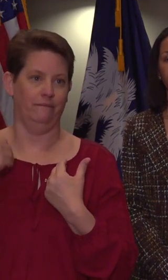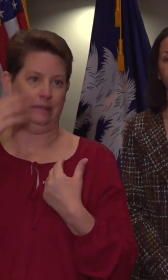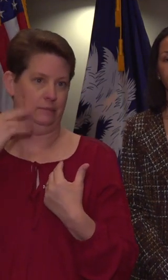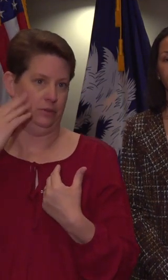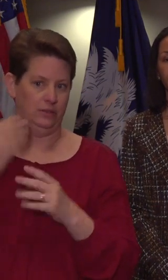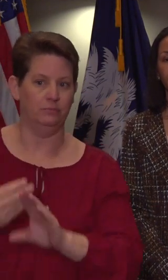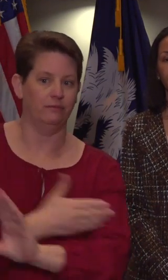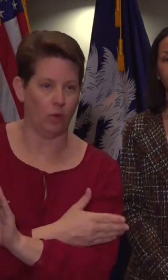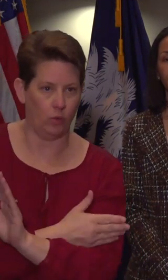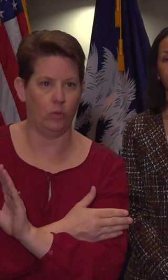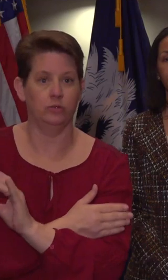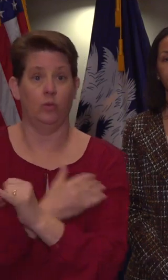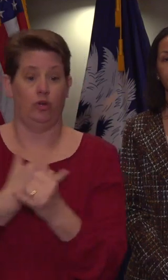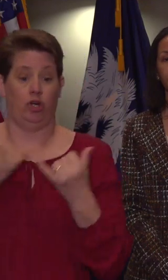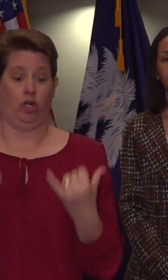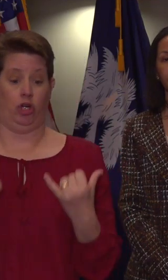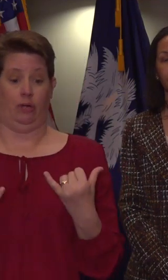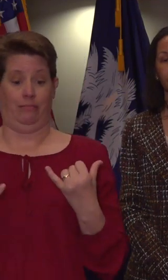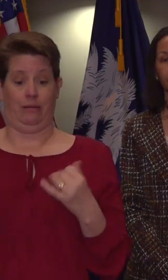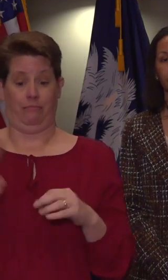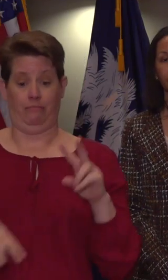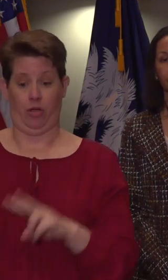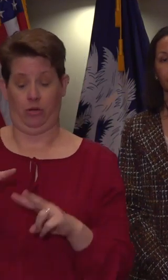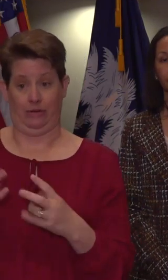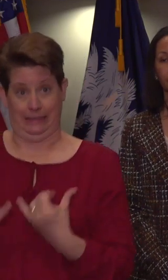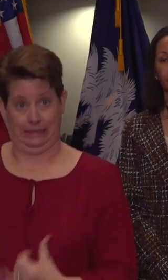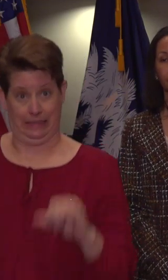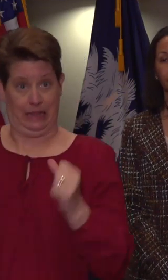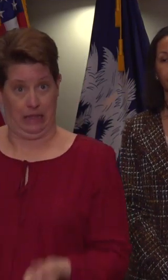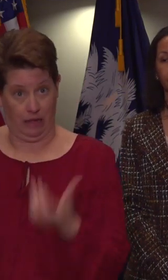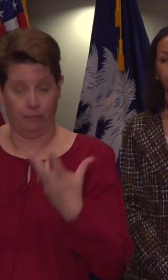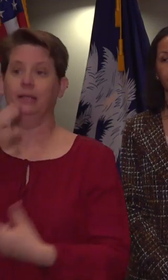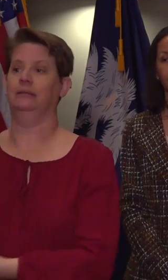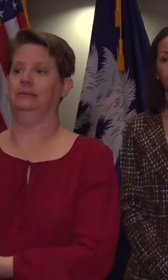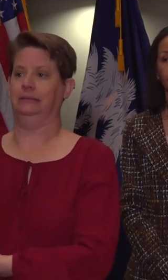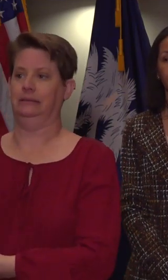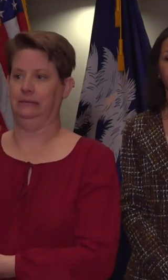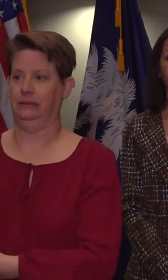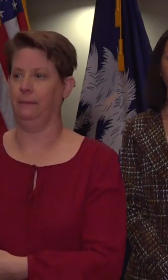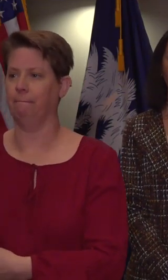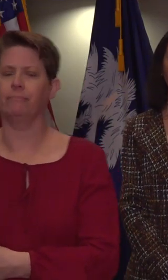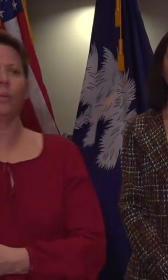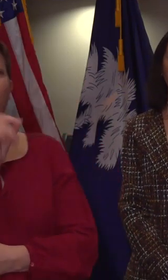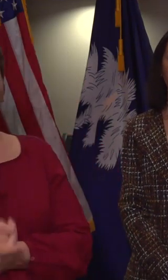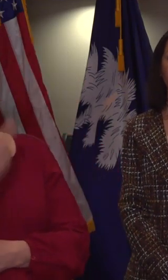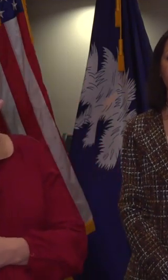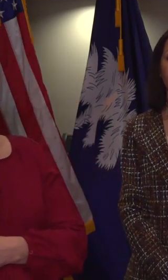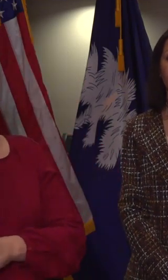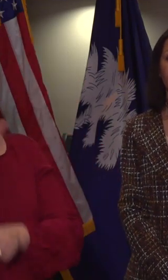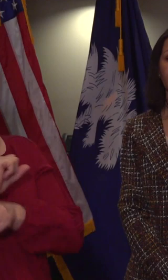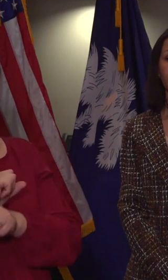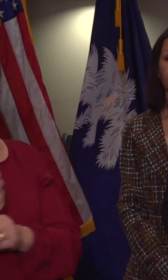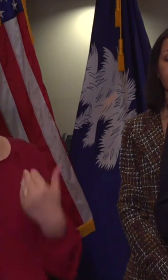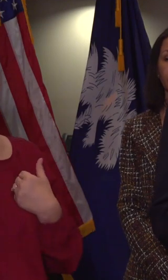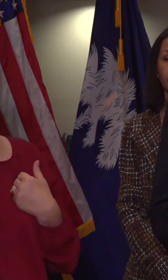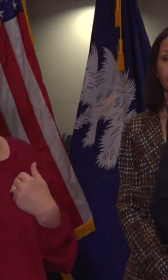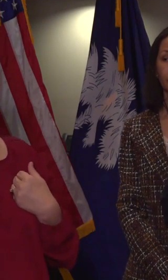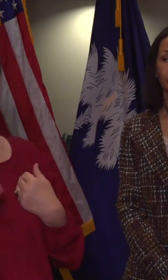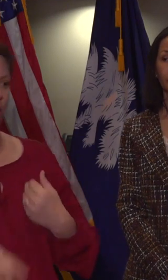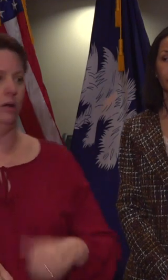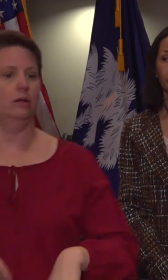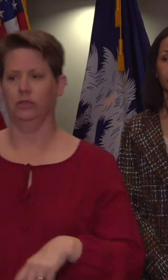currently monitoring that are still in the process, 16. And where are the 2 that tested positive? The 2 that